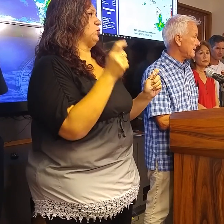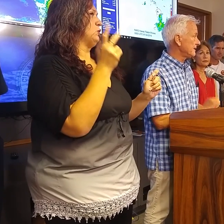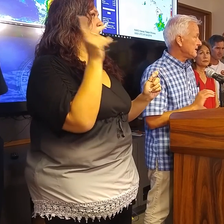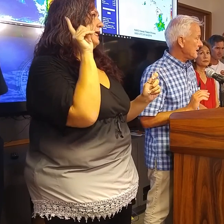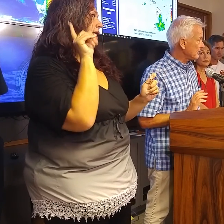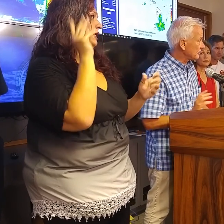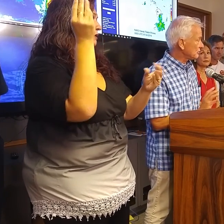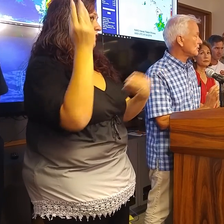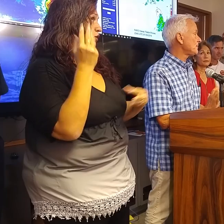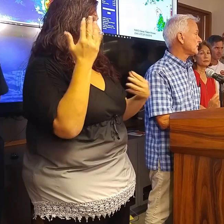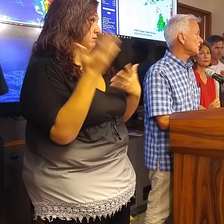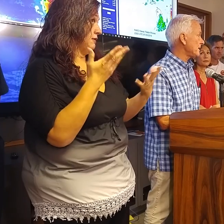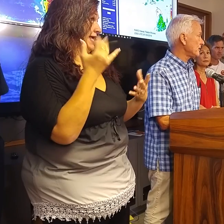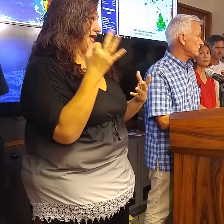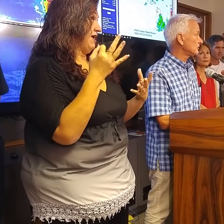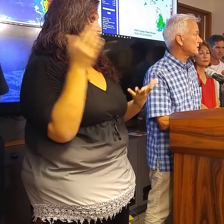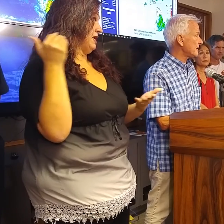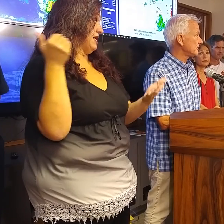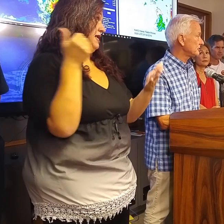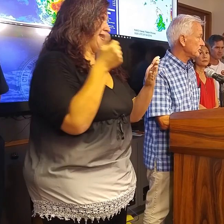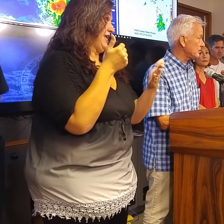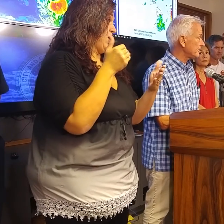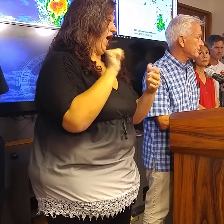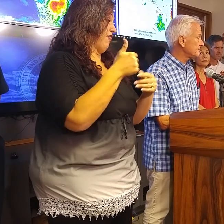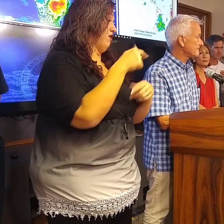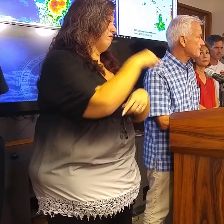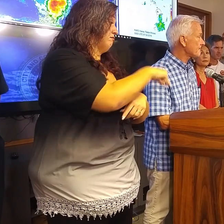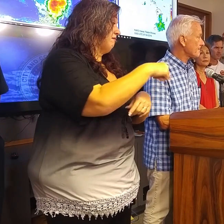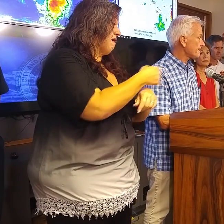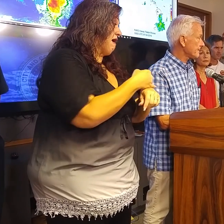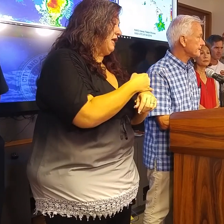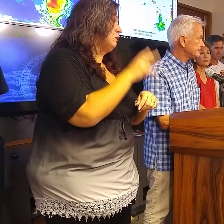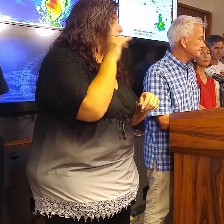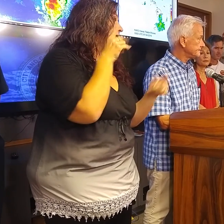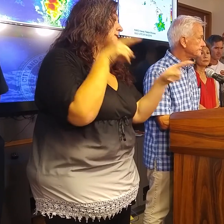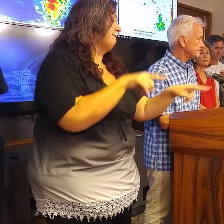that we get as the storm passes by our sister counties to the south.